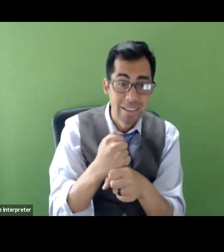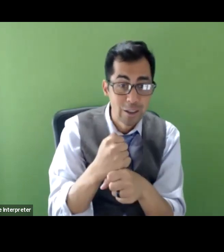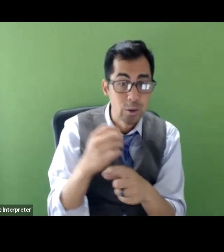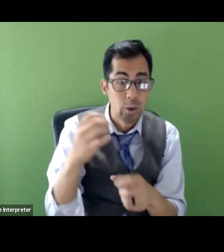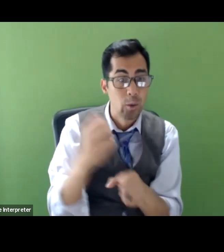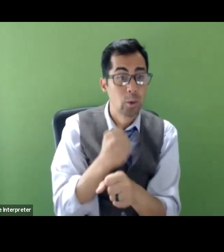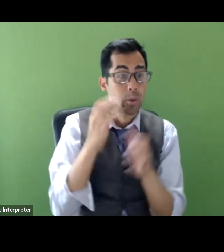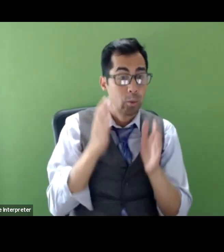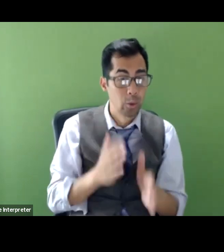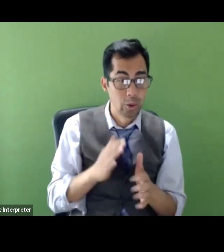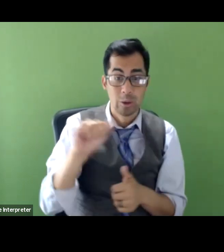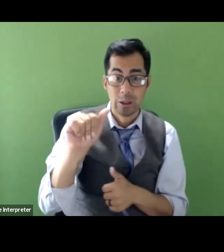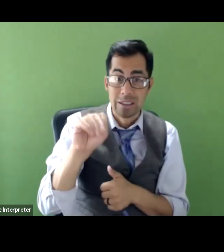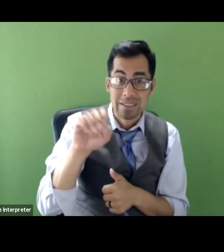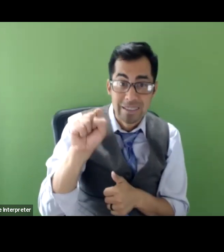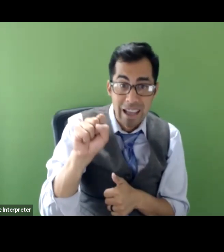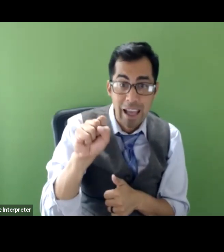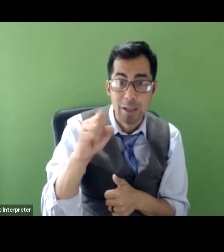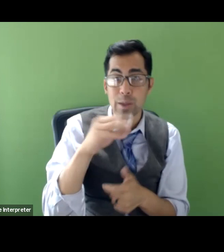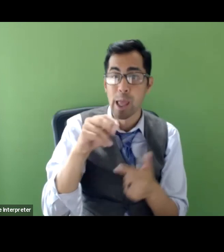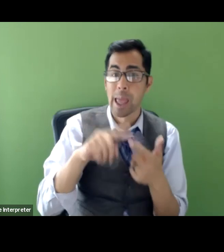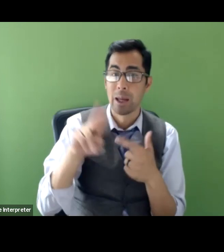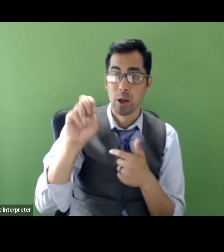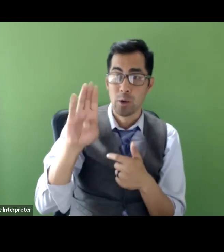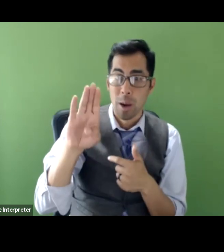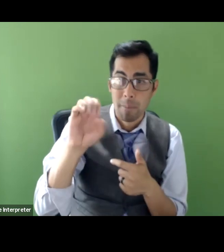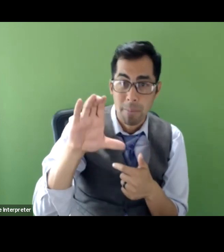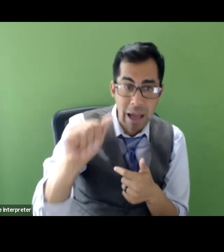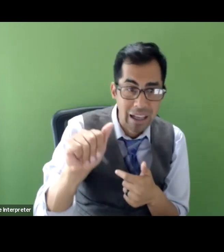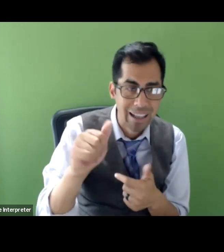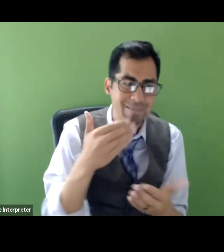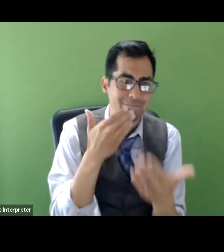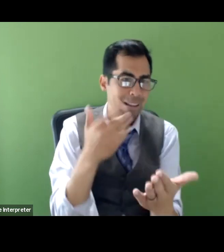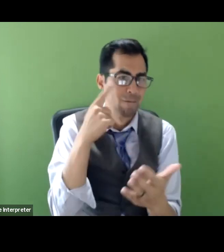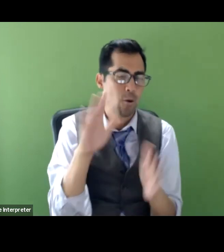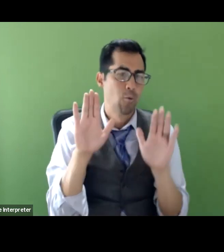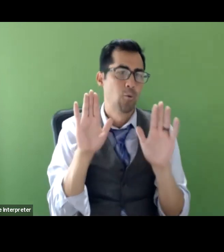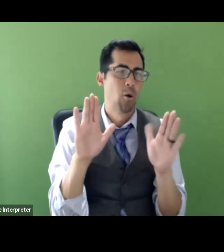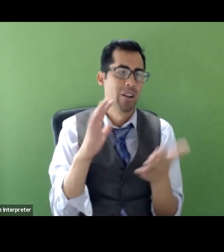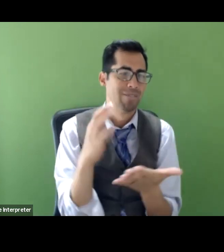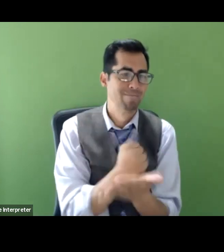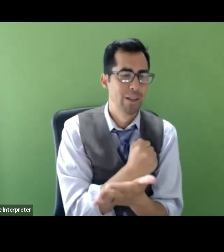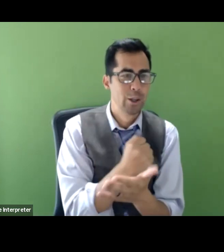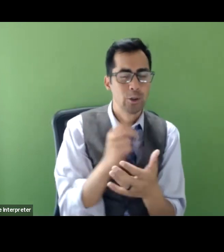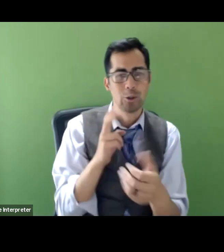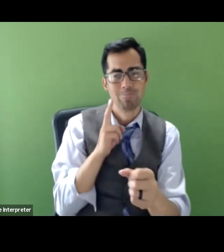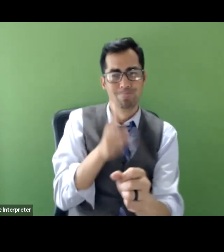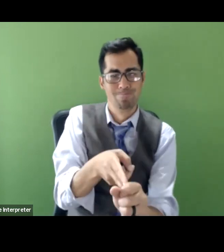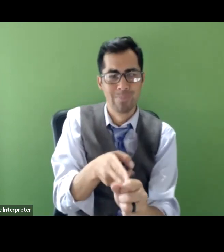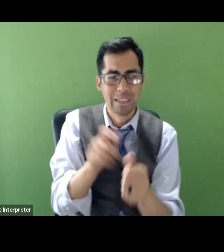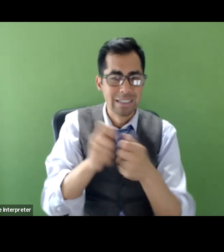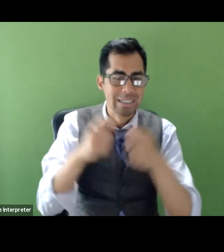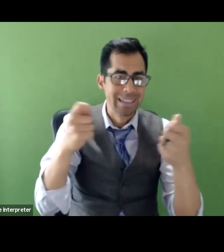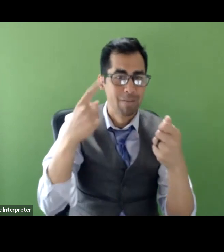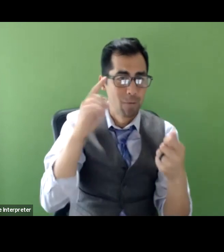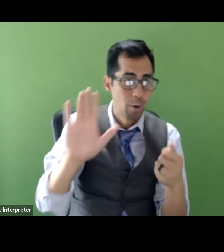and Rebecca Giggs, and thank you for this wonderful opportunity to join in the celebration of